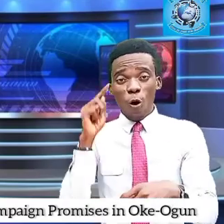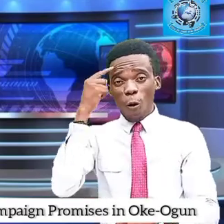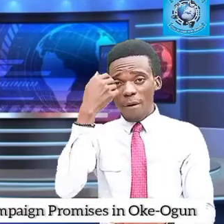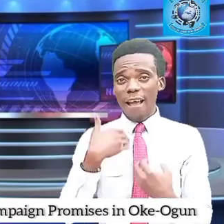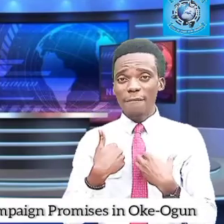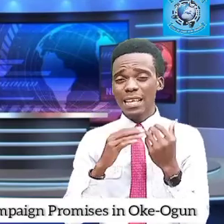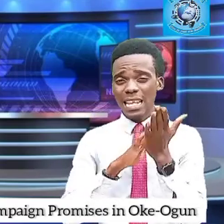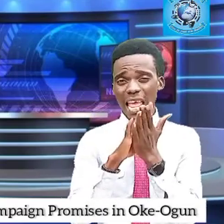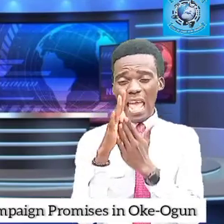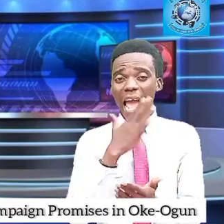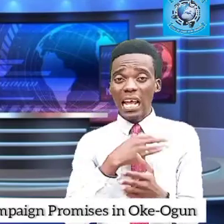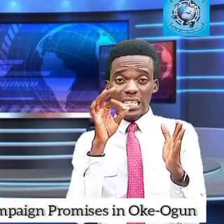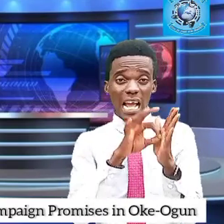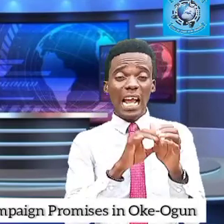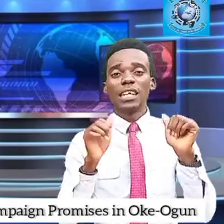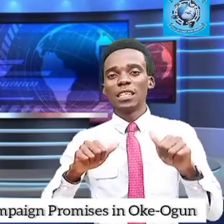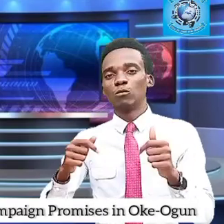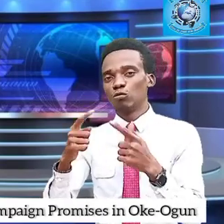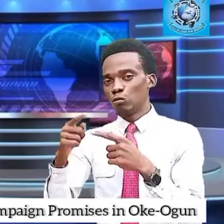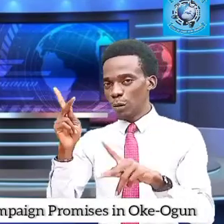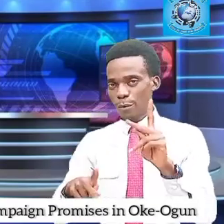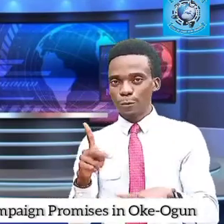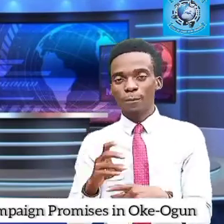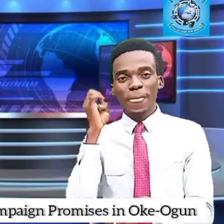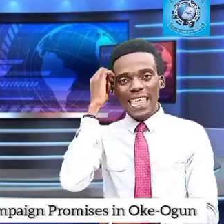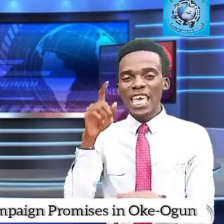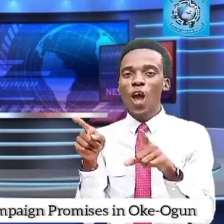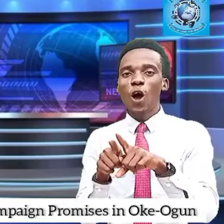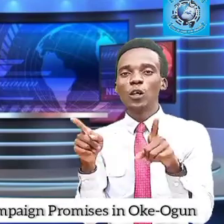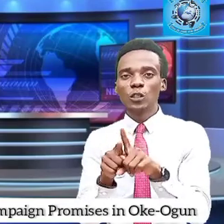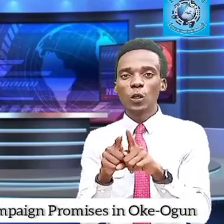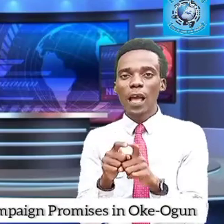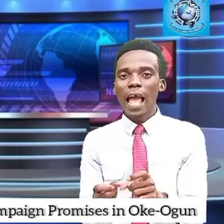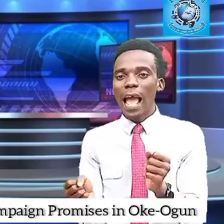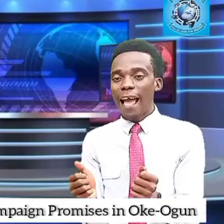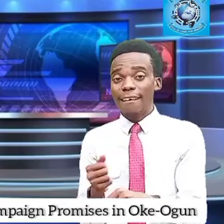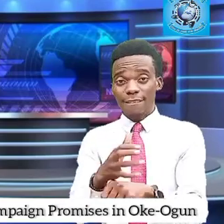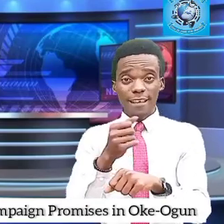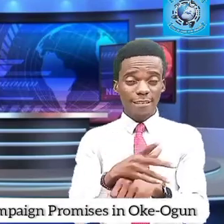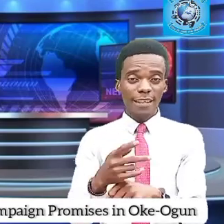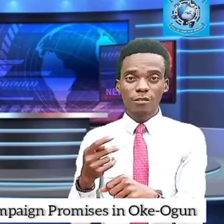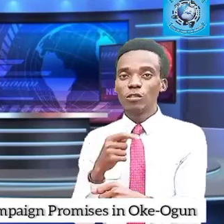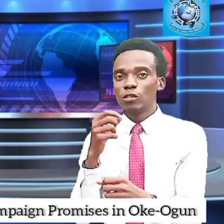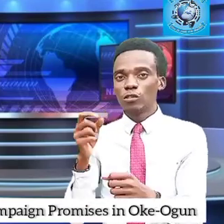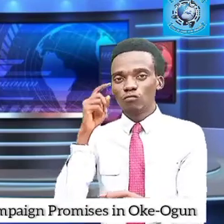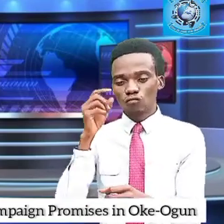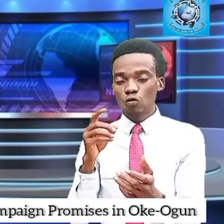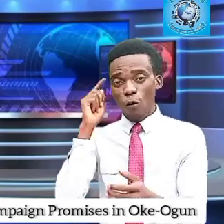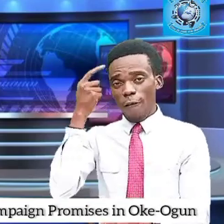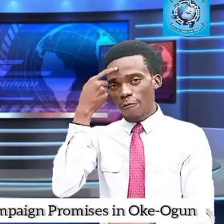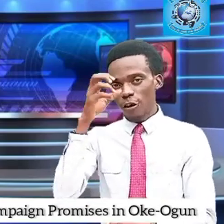and accountable to the people. He also iterated Governor Seyi Makinde's